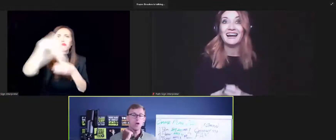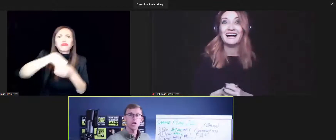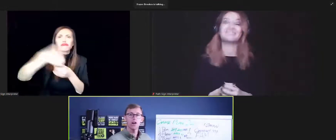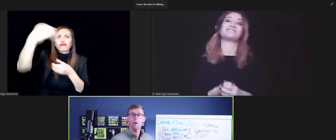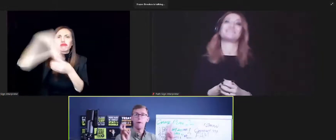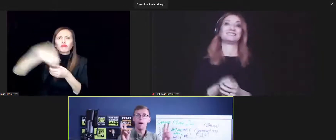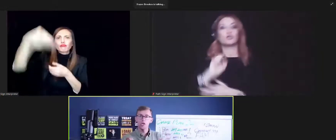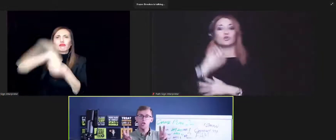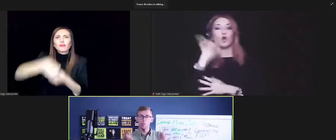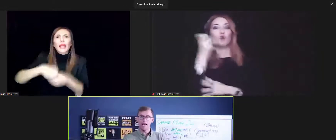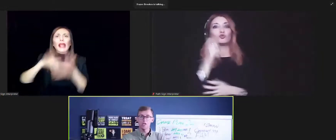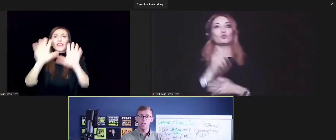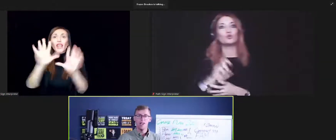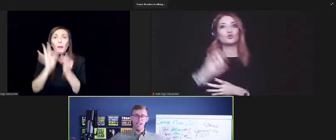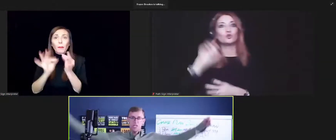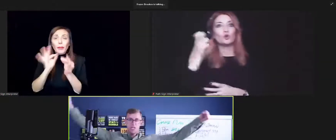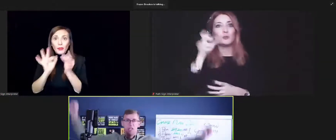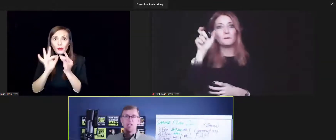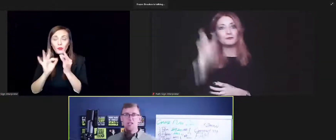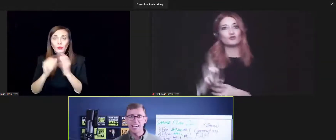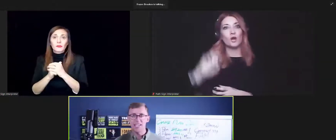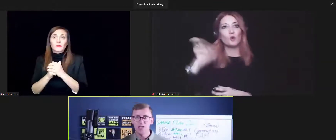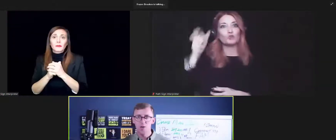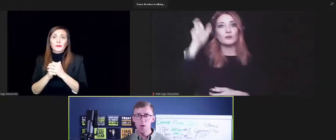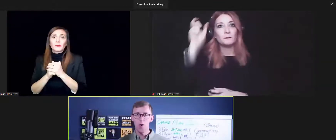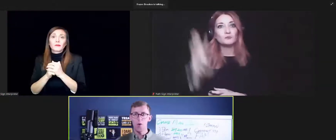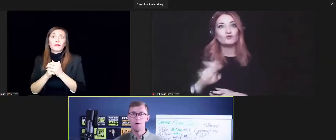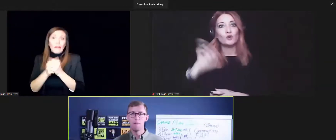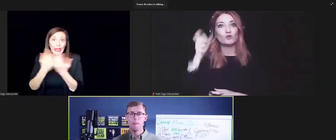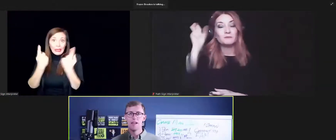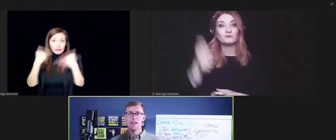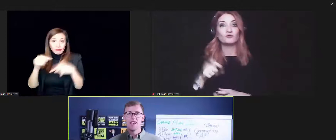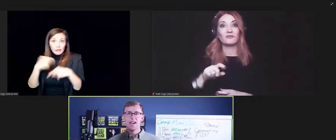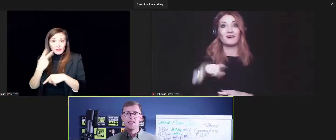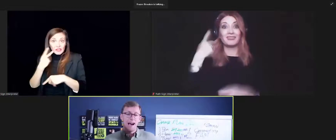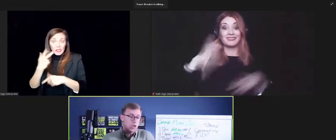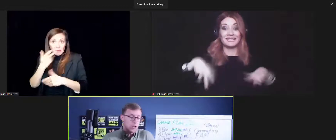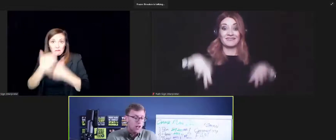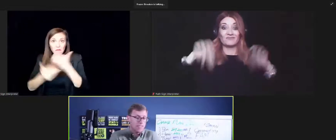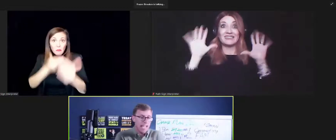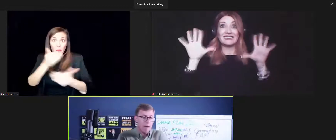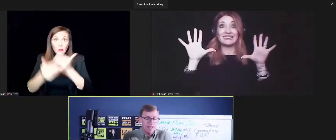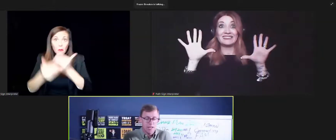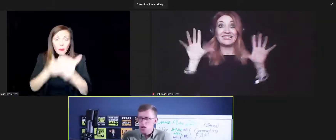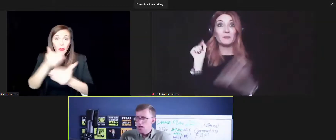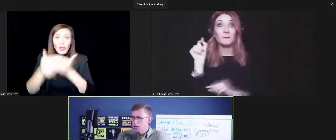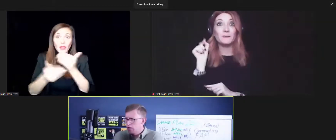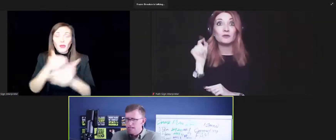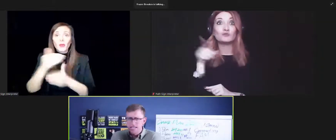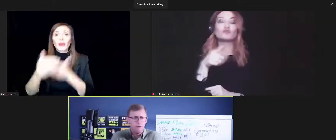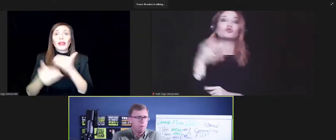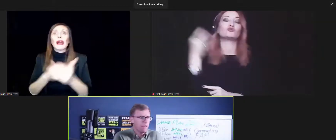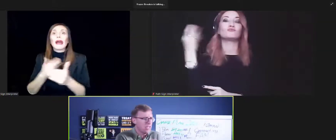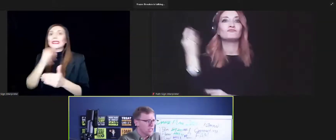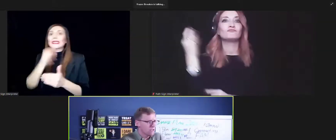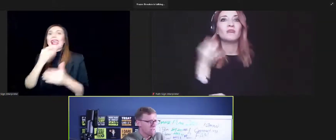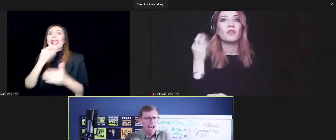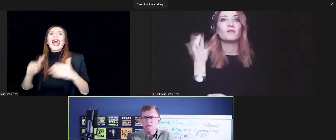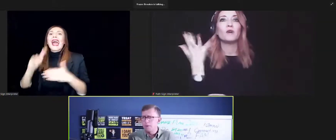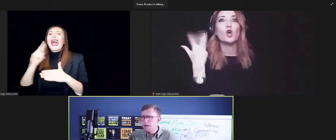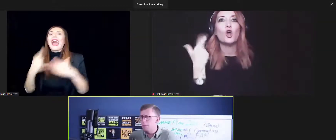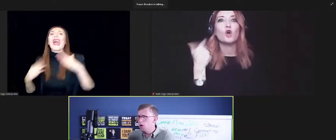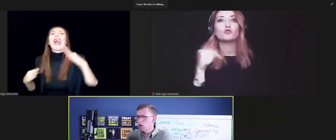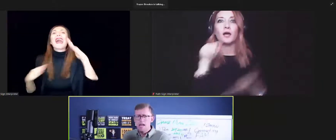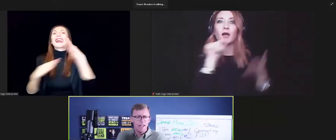set yourself a personal best. Yes, 6. Woohoo! Now you start to get better. You start to look at different places to